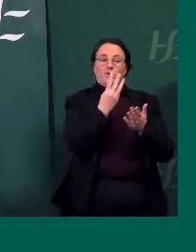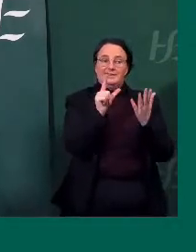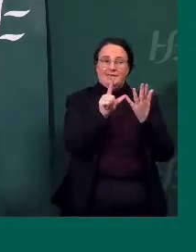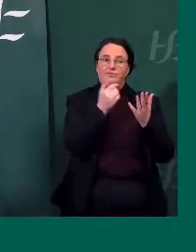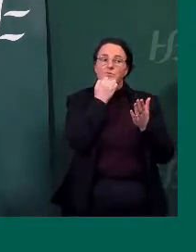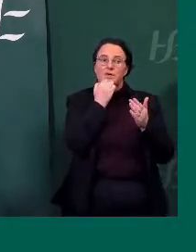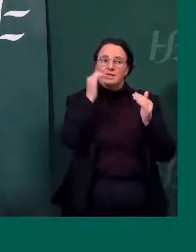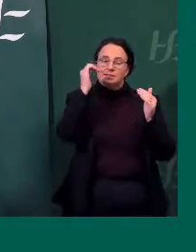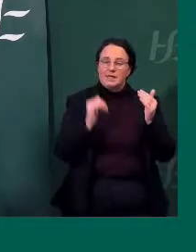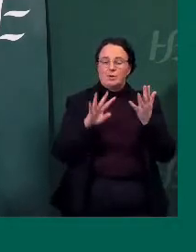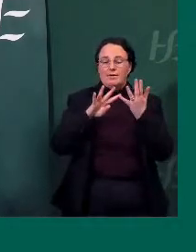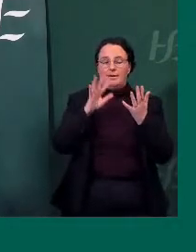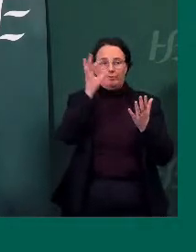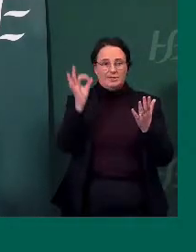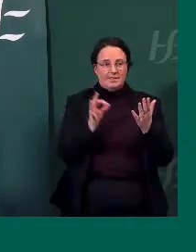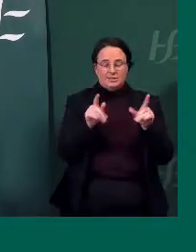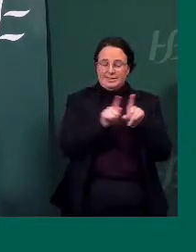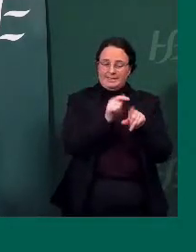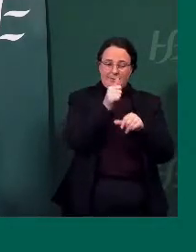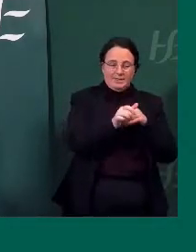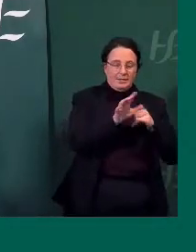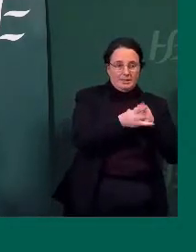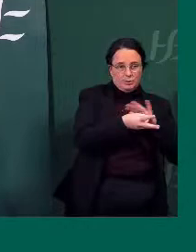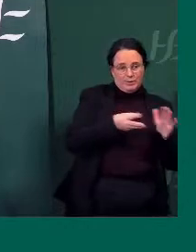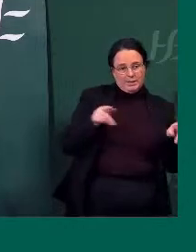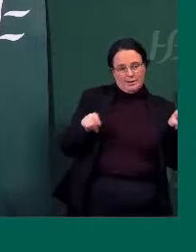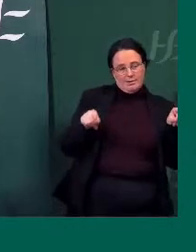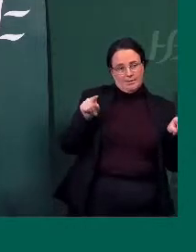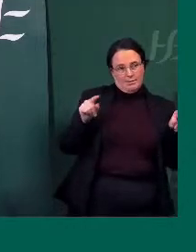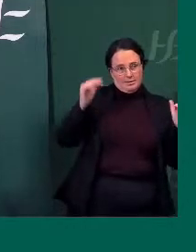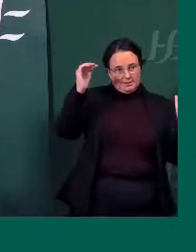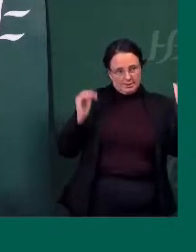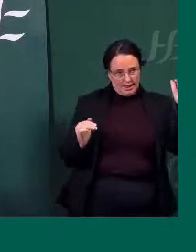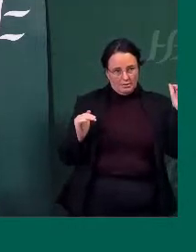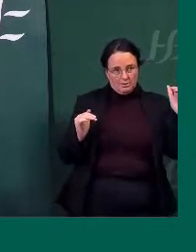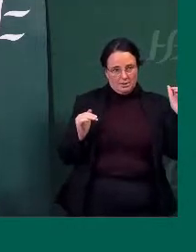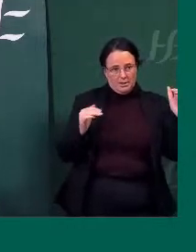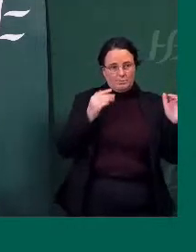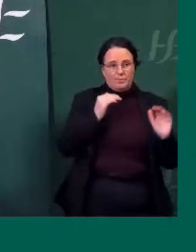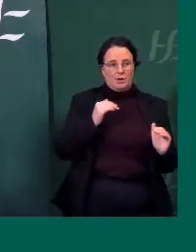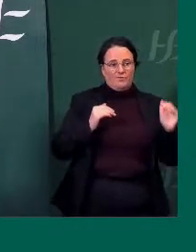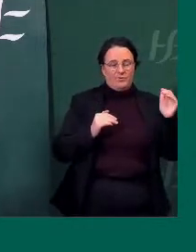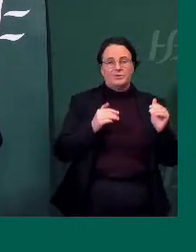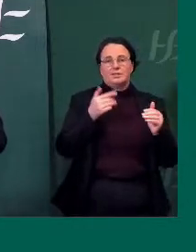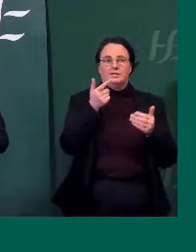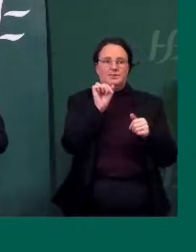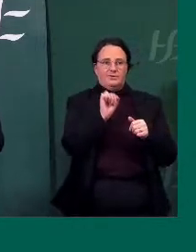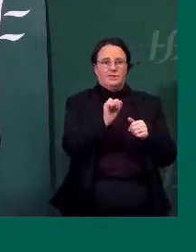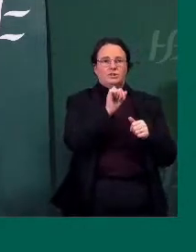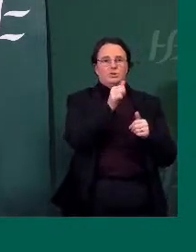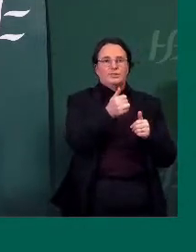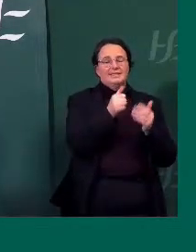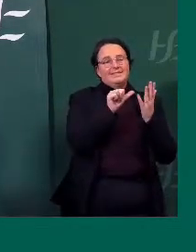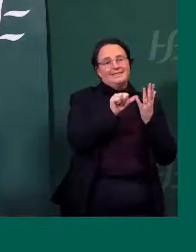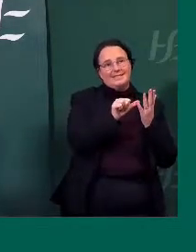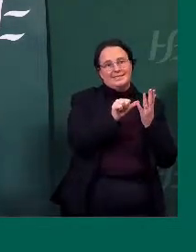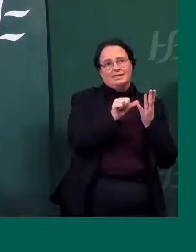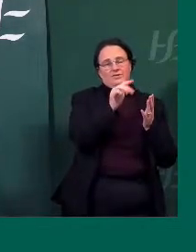which is down 9% on the same day last week, and a significant increase, obviously, on the 25th of June when we had our lowest number of